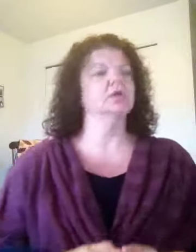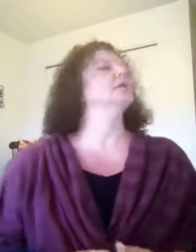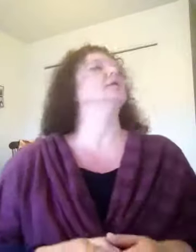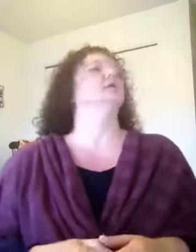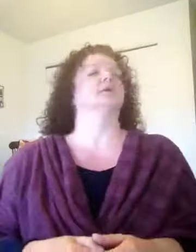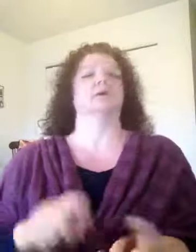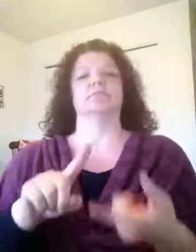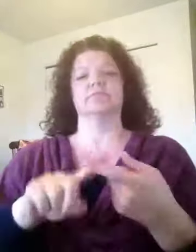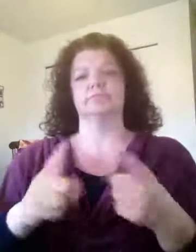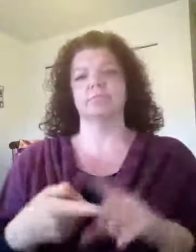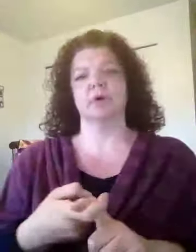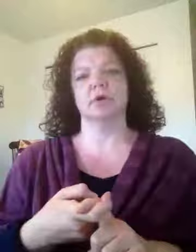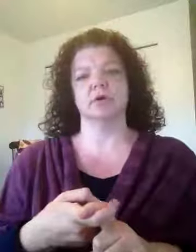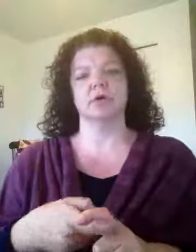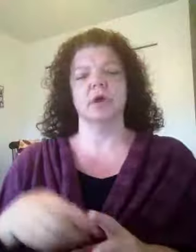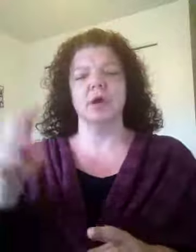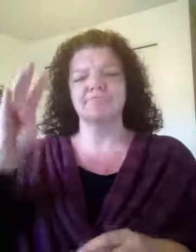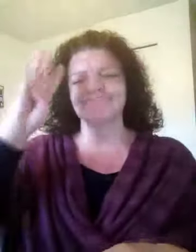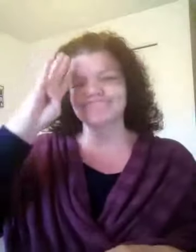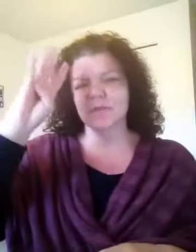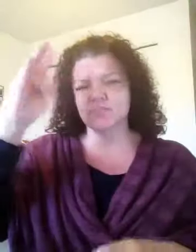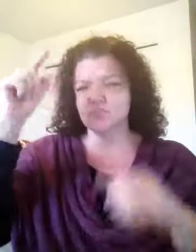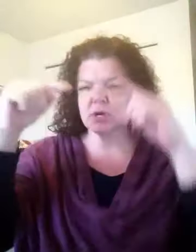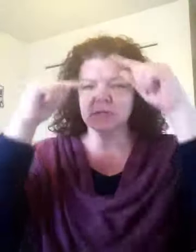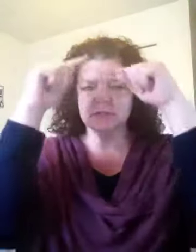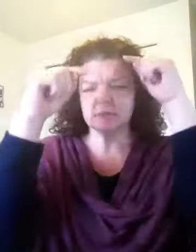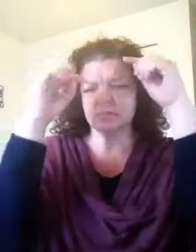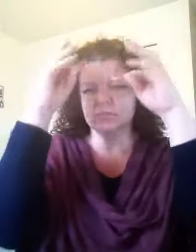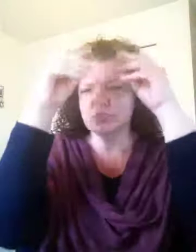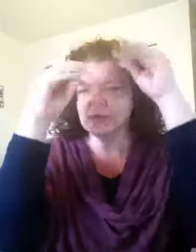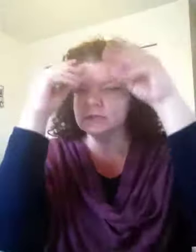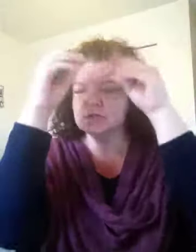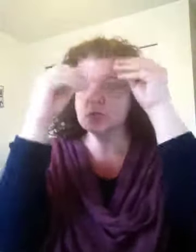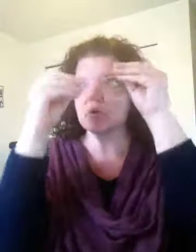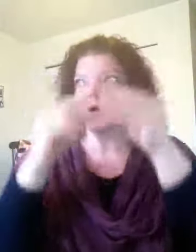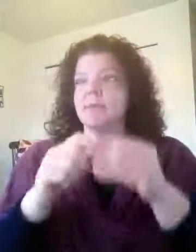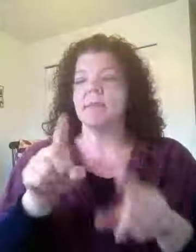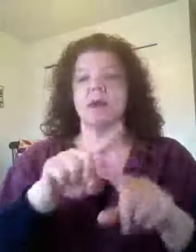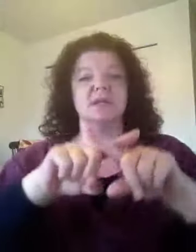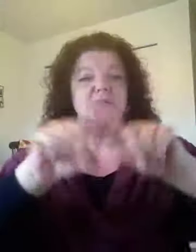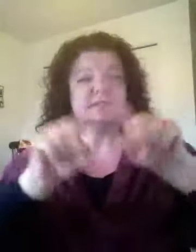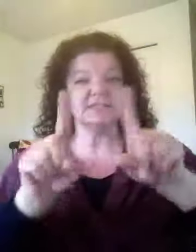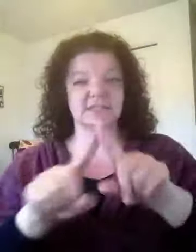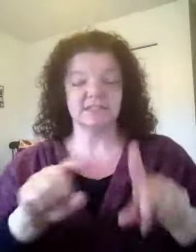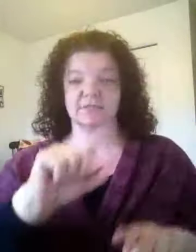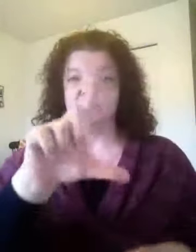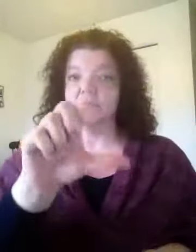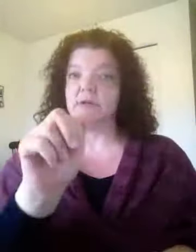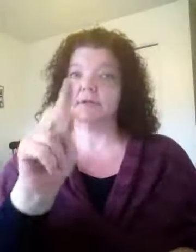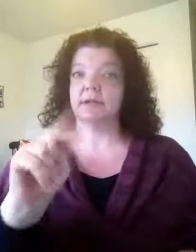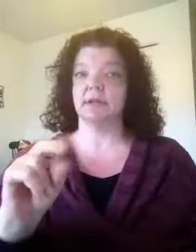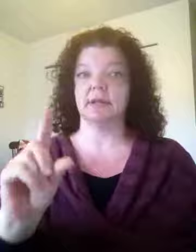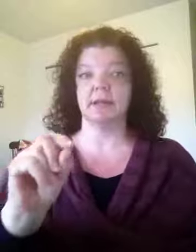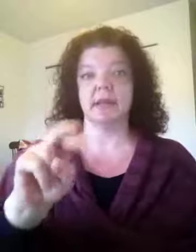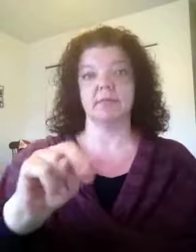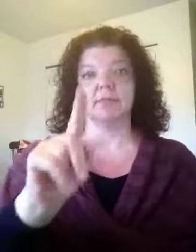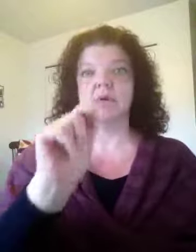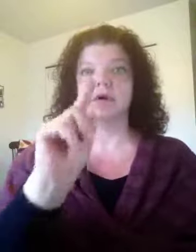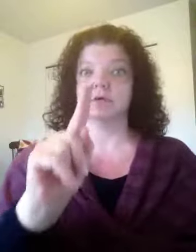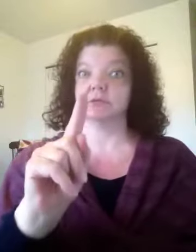different landmarks that you may have been to. It could be in Texas. It could be in the United States. Maybe you